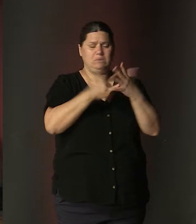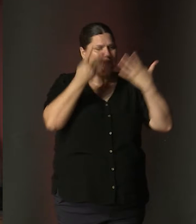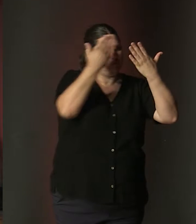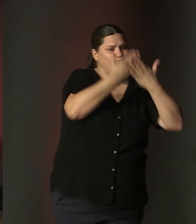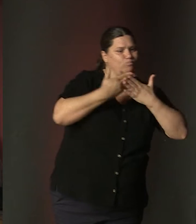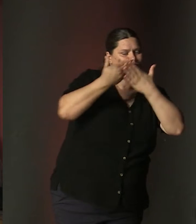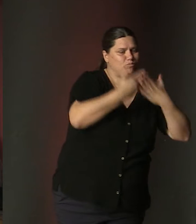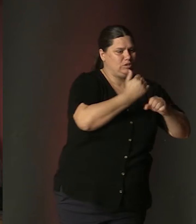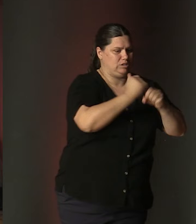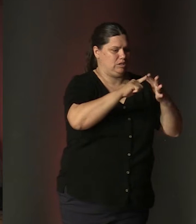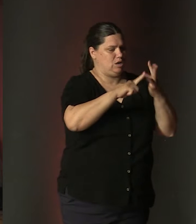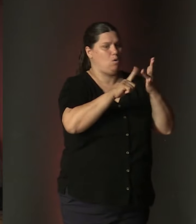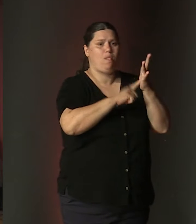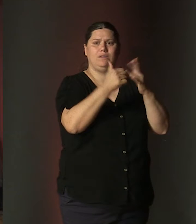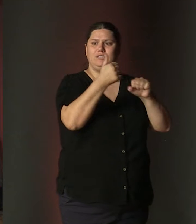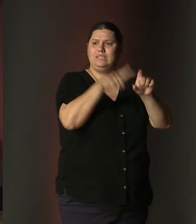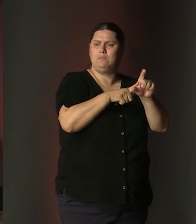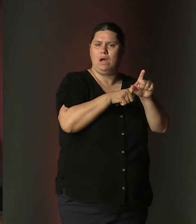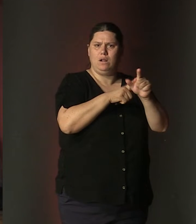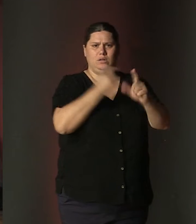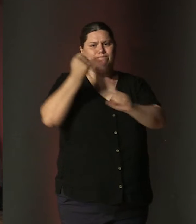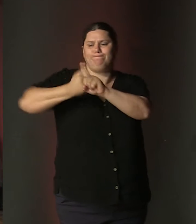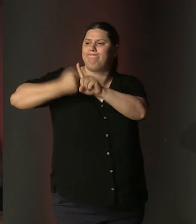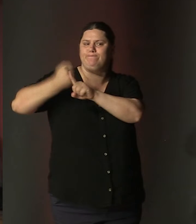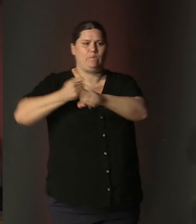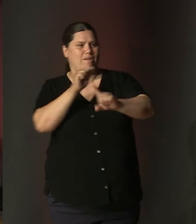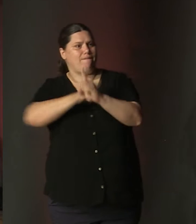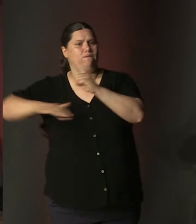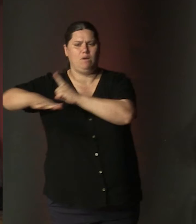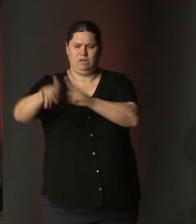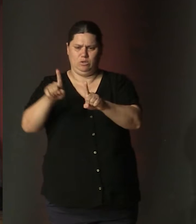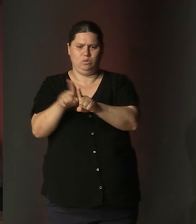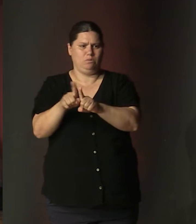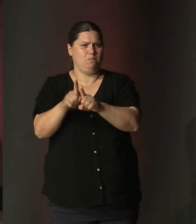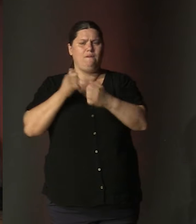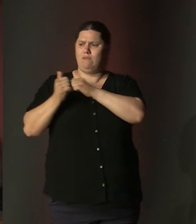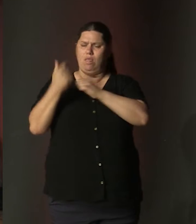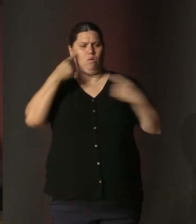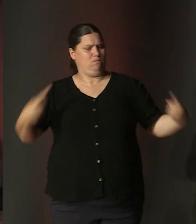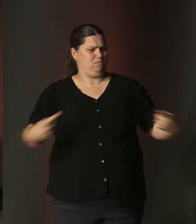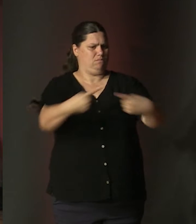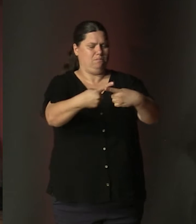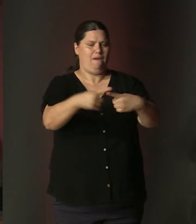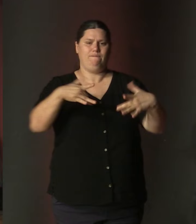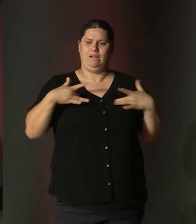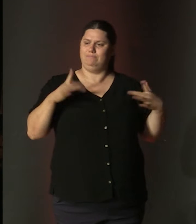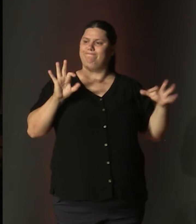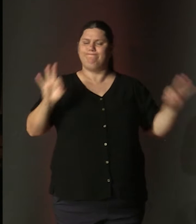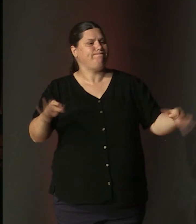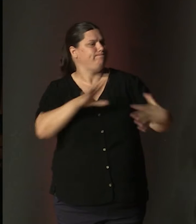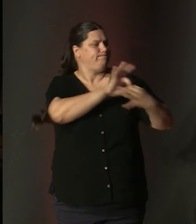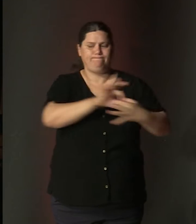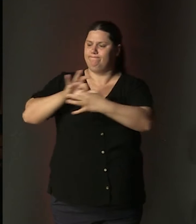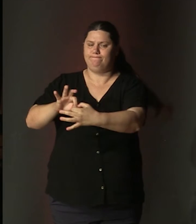environment movement. Many of my friends thought that this was a contradiction, but I felt at home in both worlds. Most